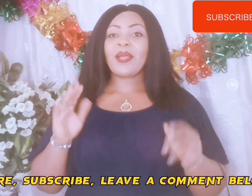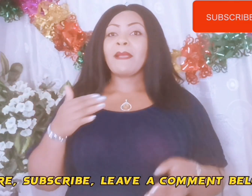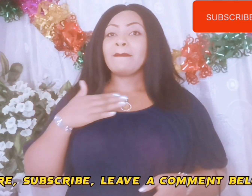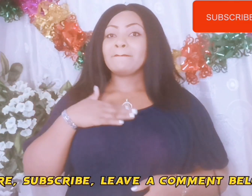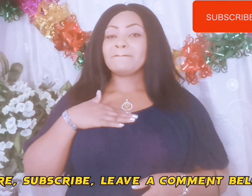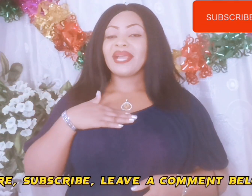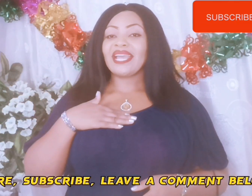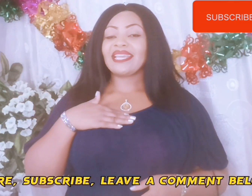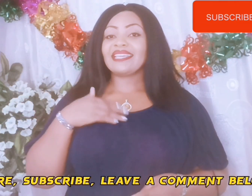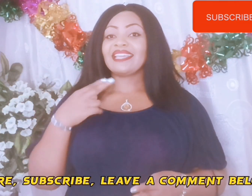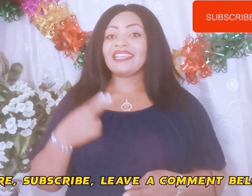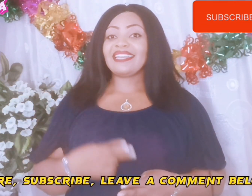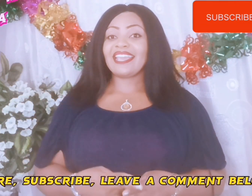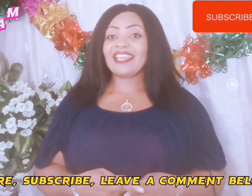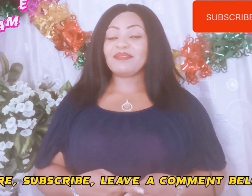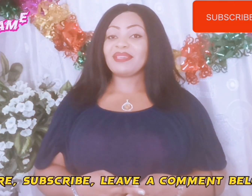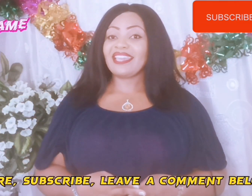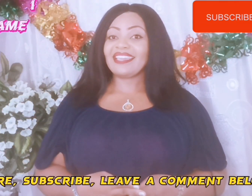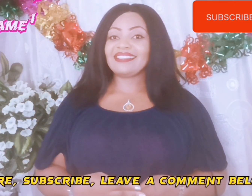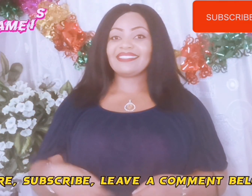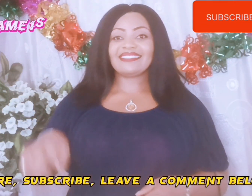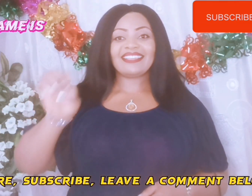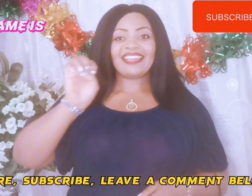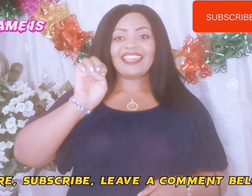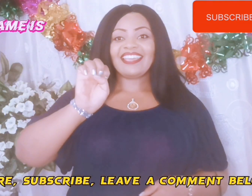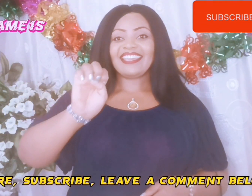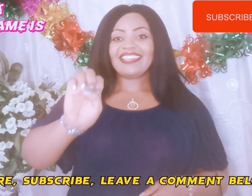Hello guys, my name is